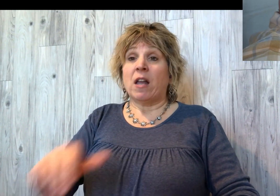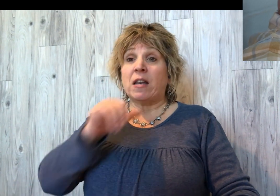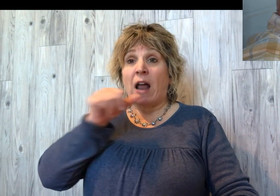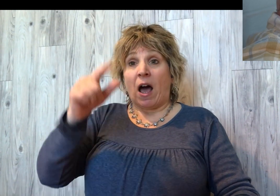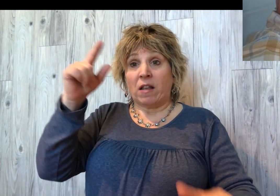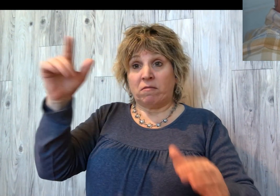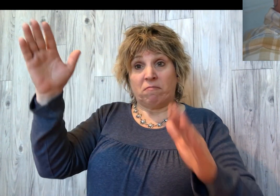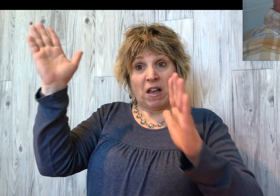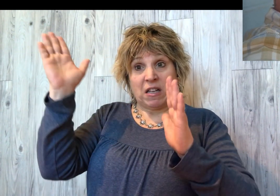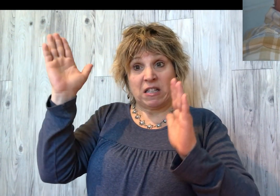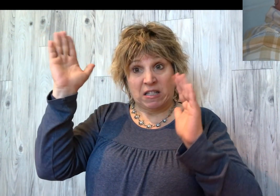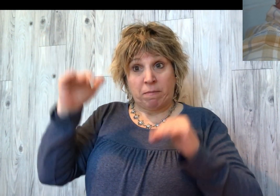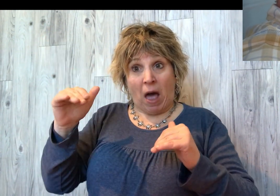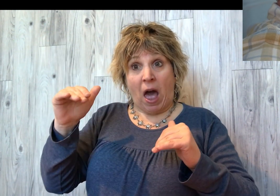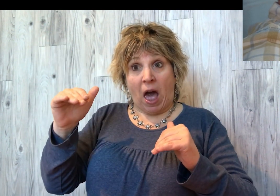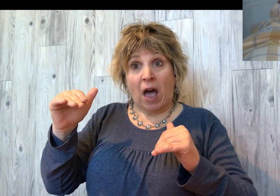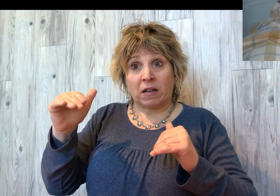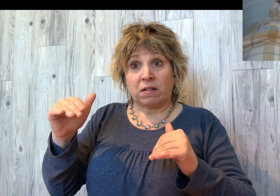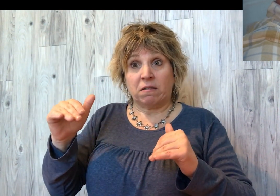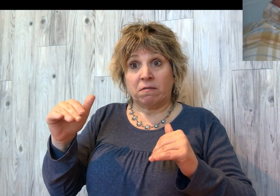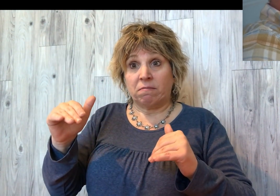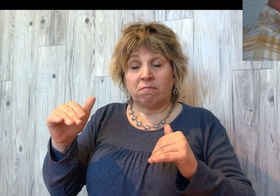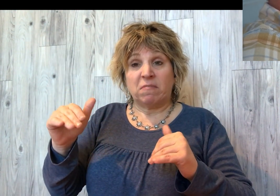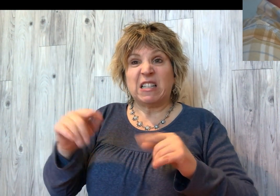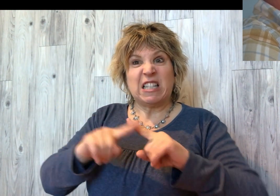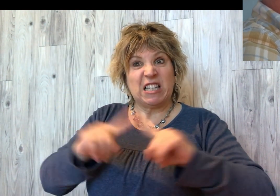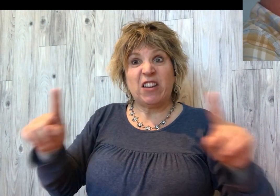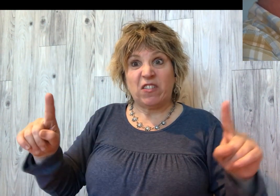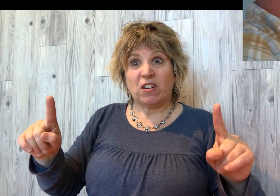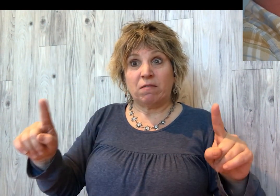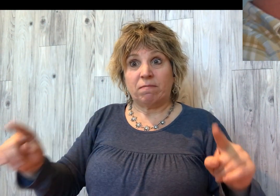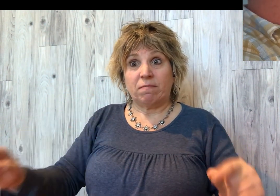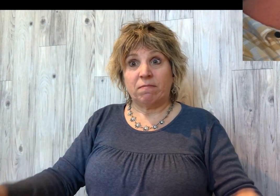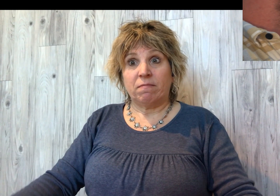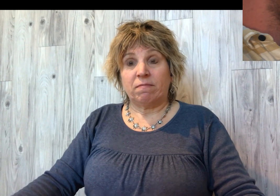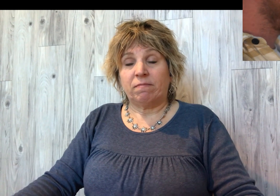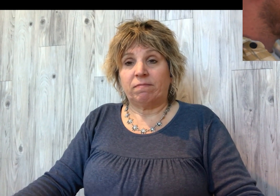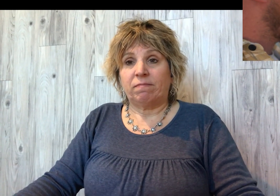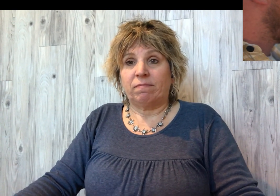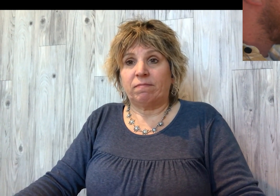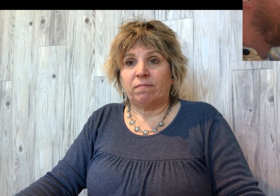But not the end we could have known.